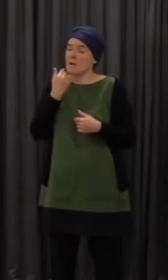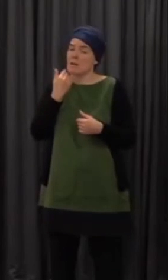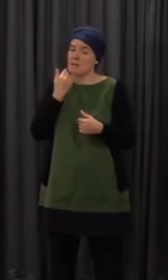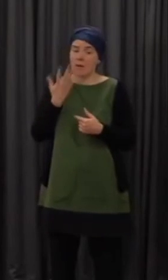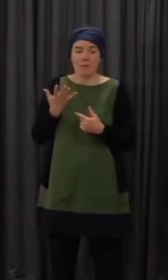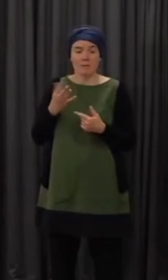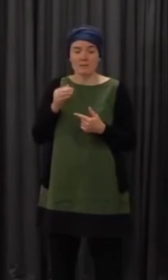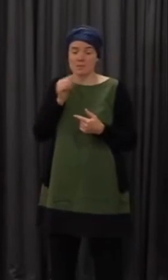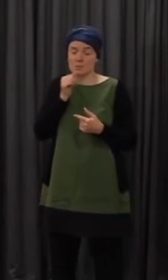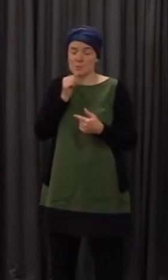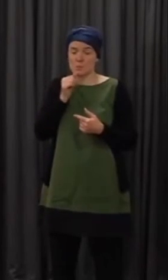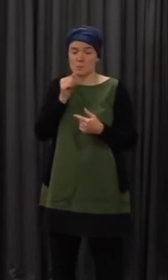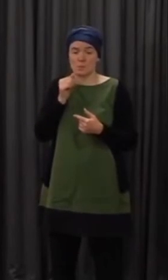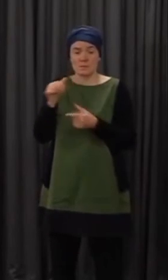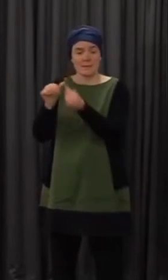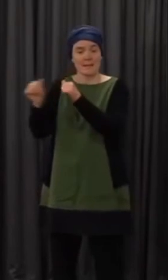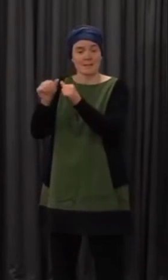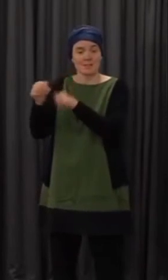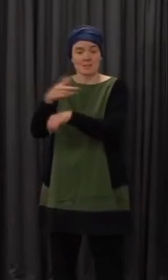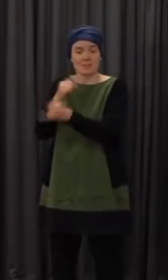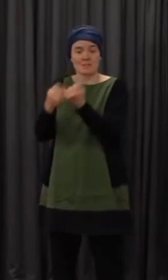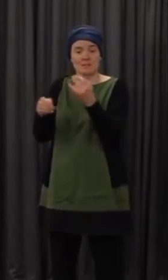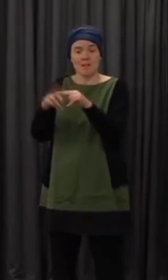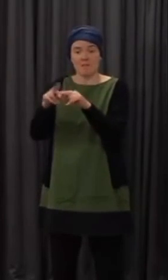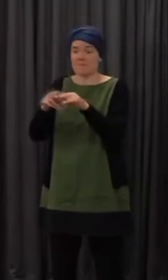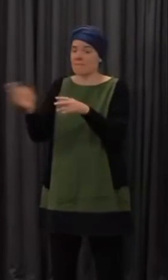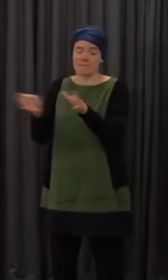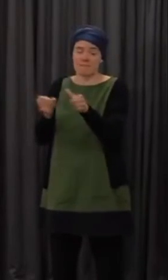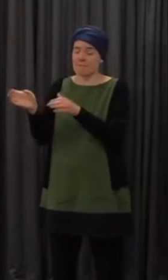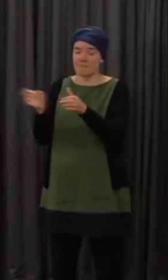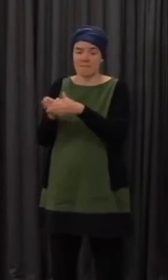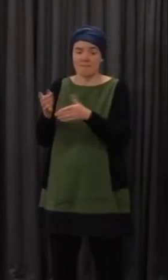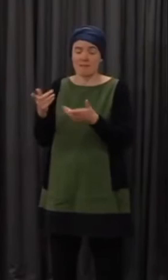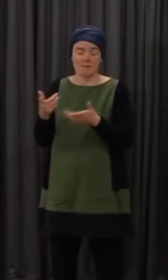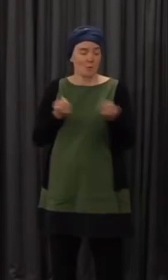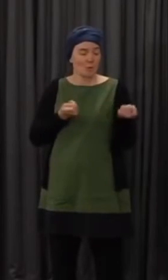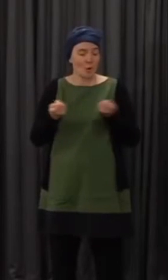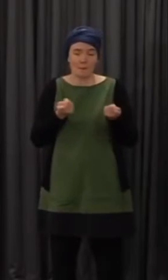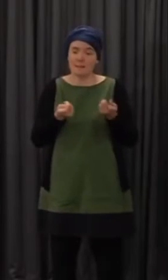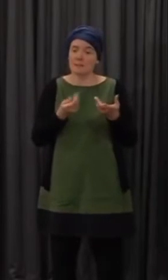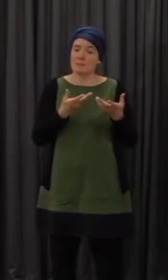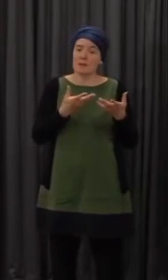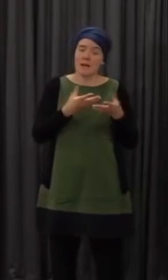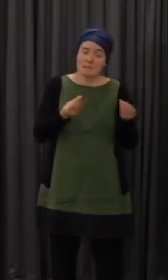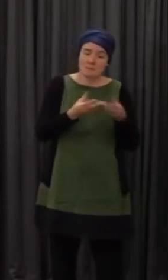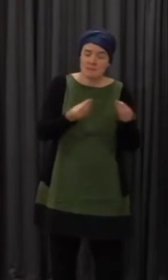copes with unexpected demands or absence